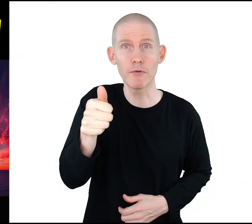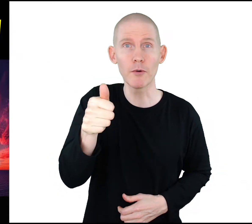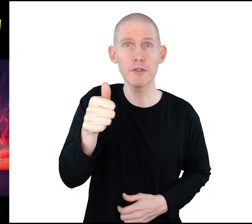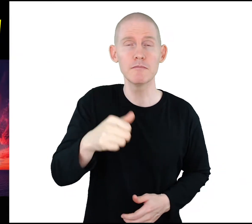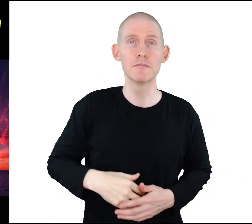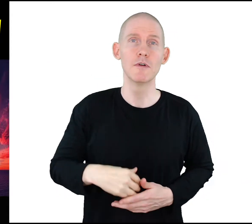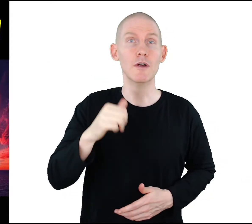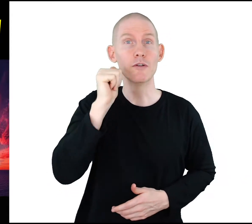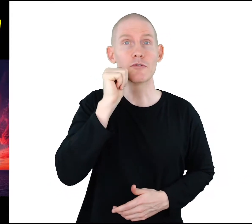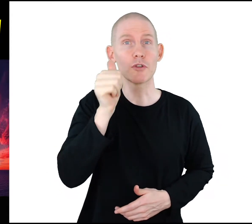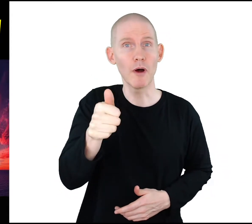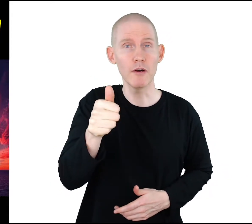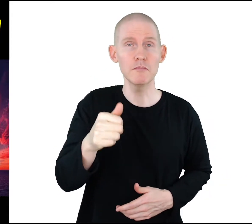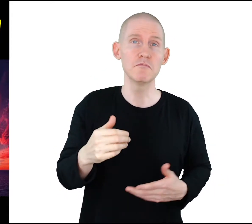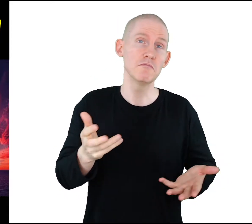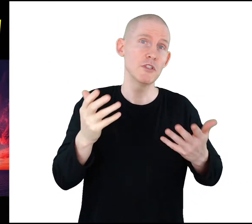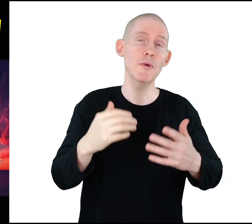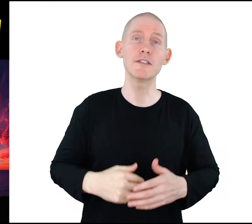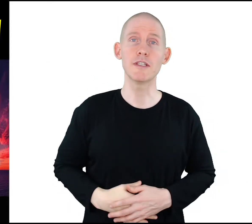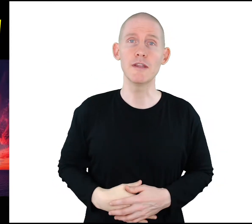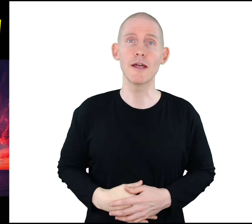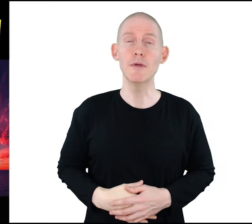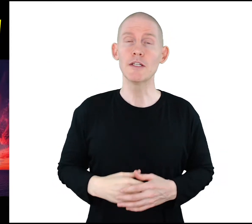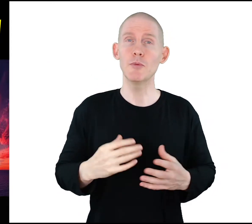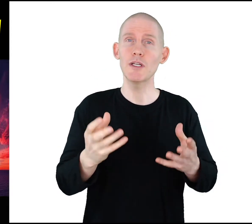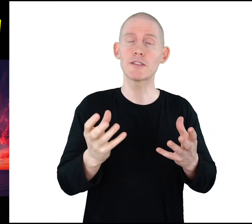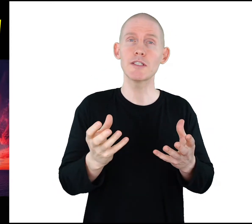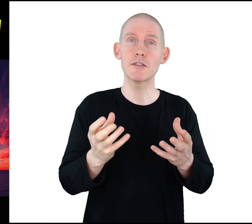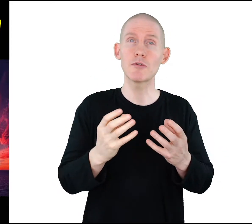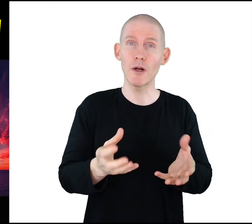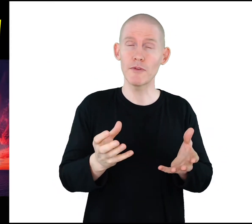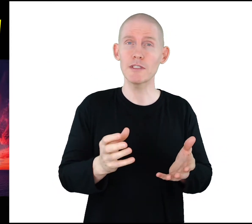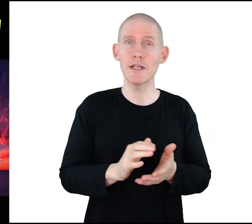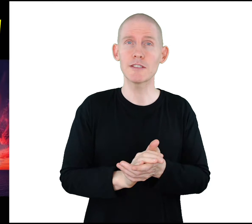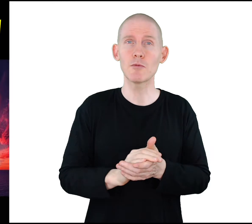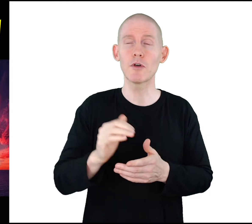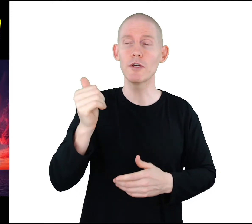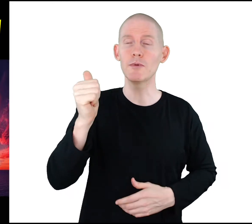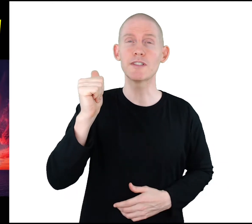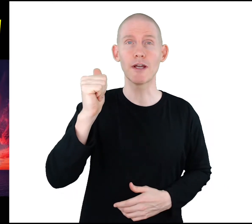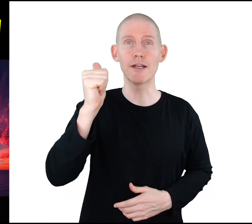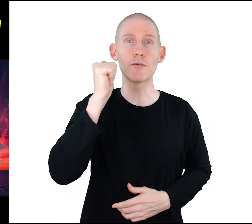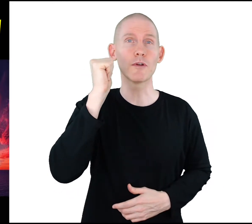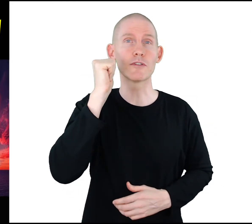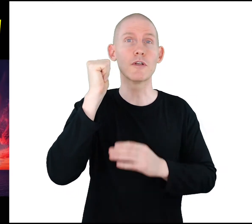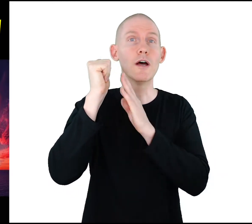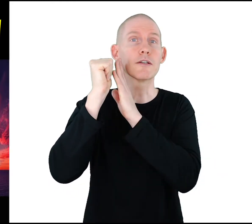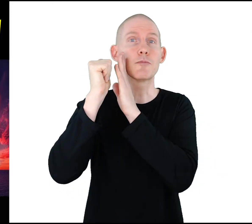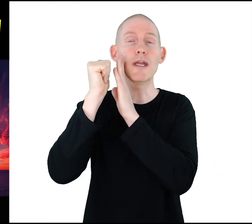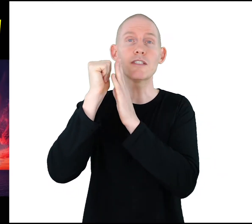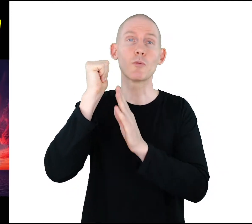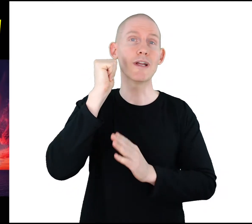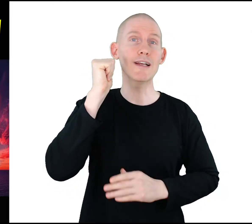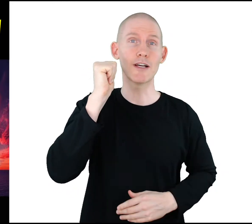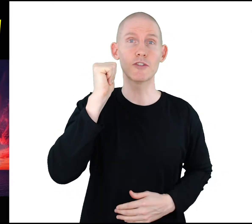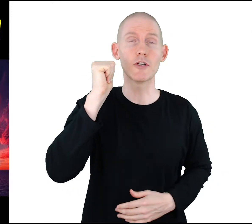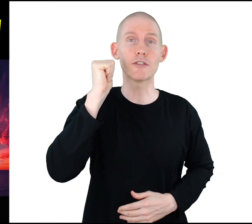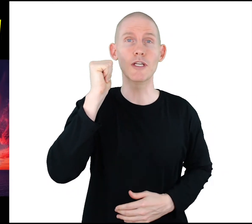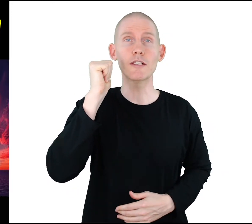forward. Tomorrow. You may see that. To be consistent throughout this lesson, we're going to be signing it where there's space and we're not touching our cheek, just